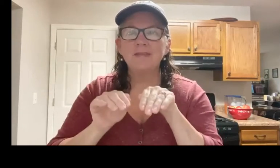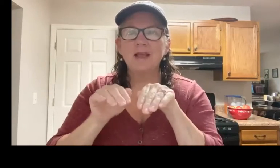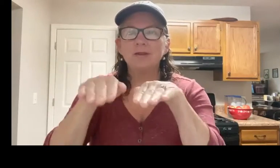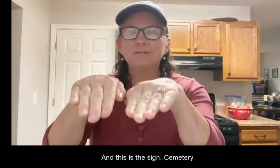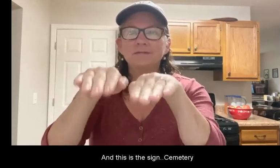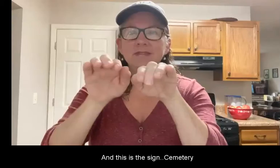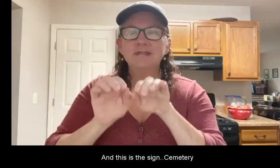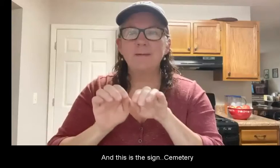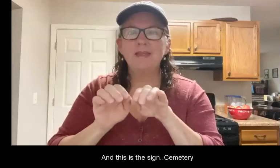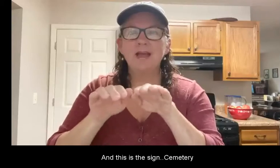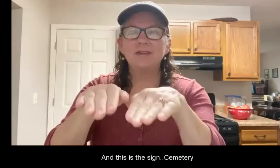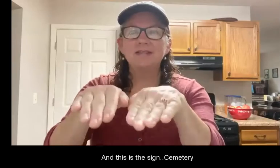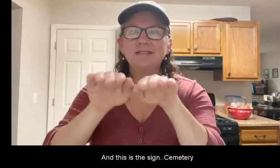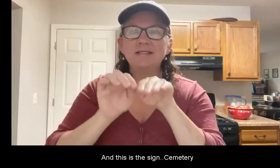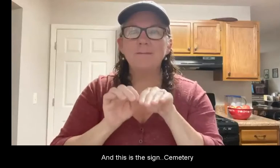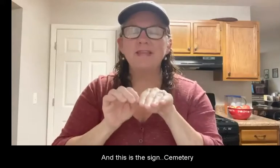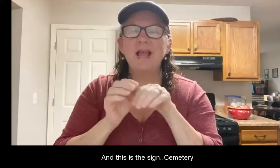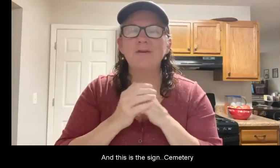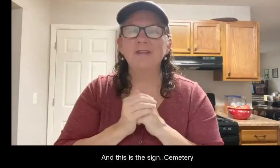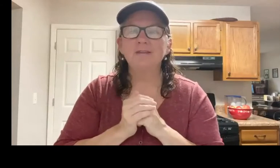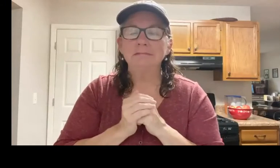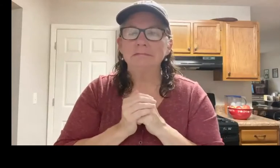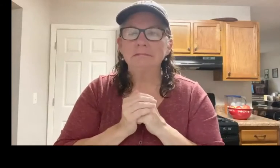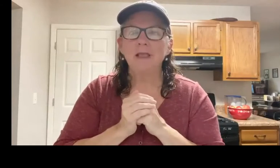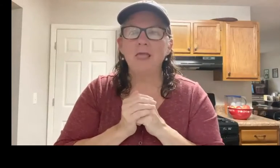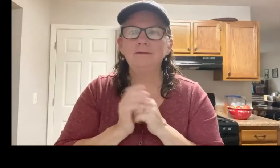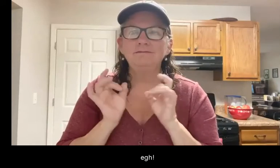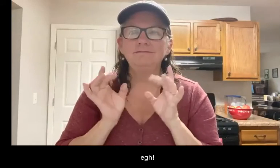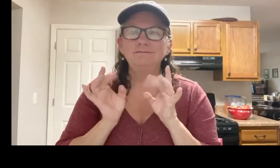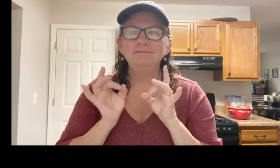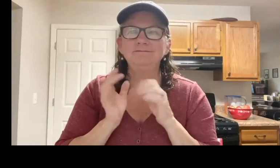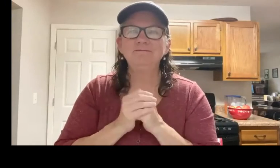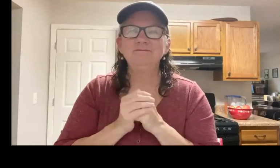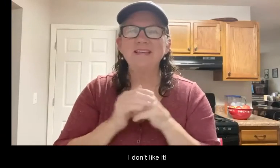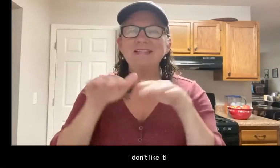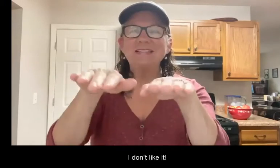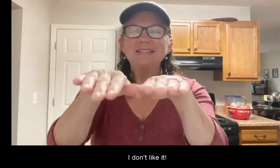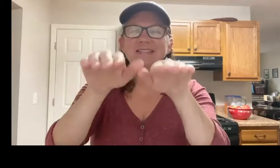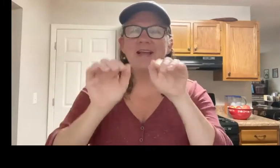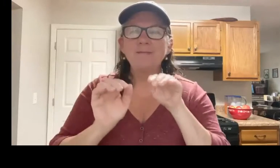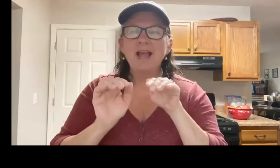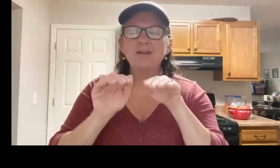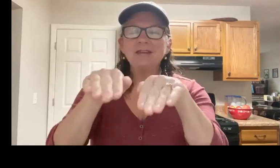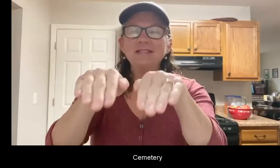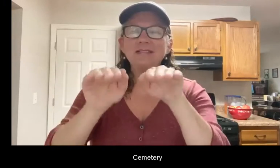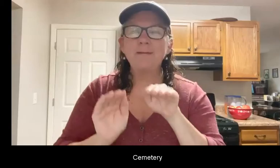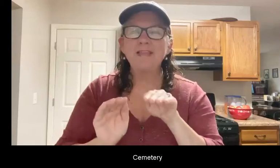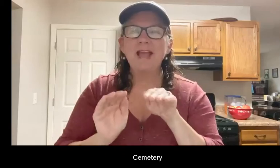And this is the sign, cemetery. I don't like it. Cemetery.